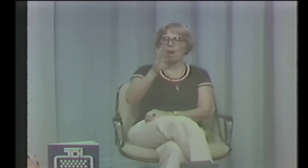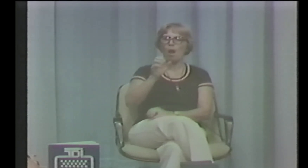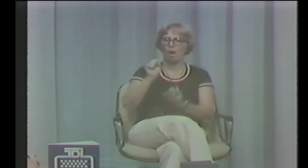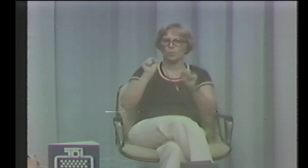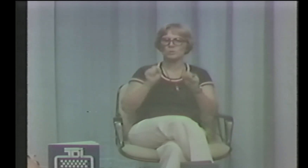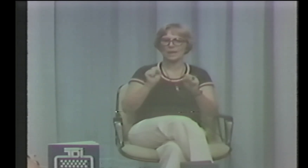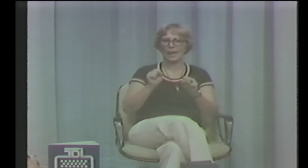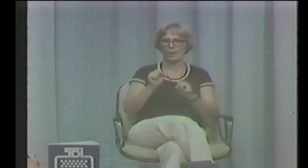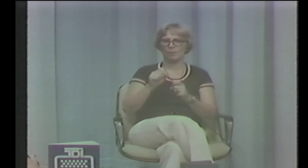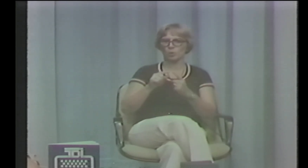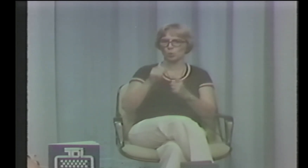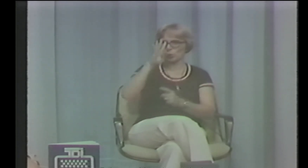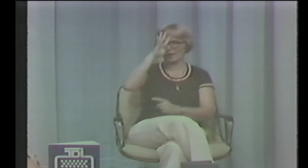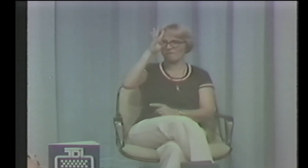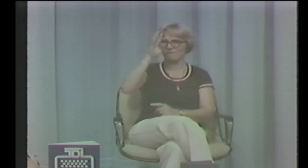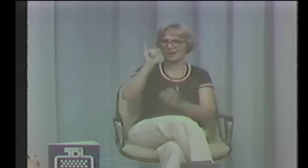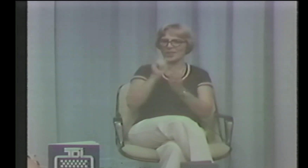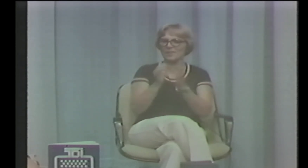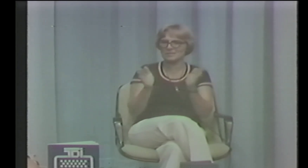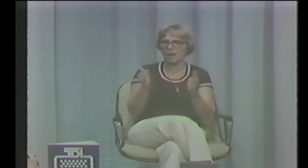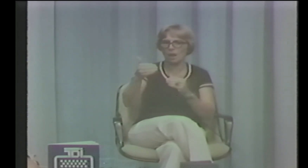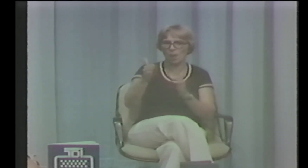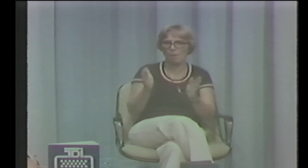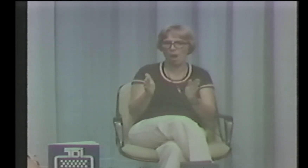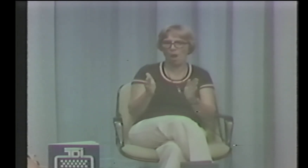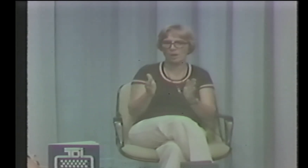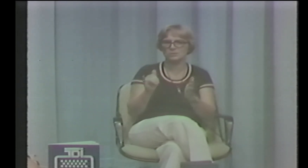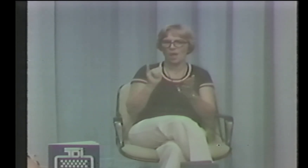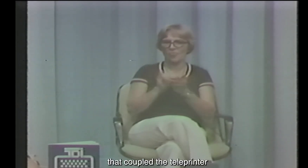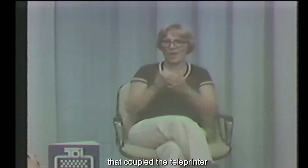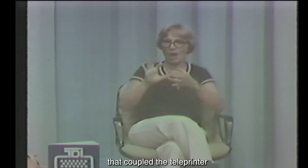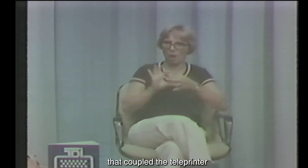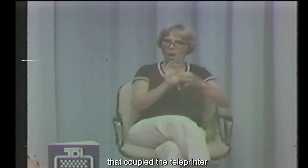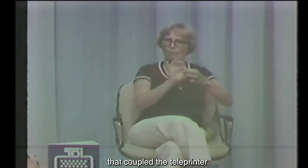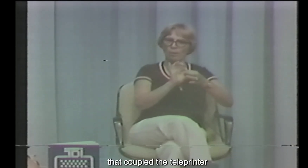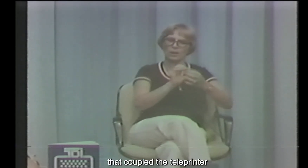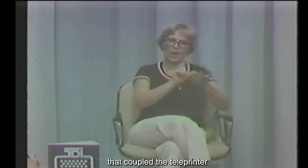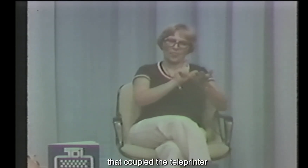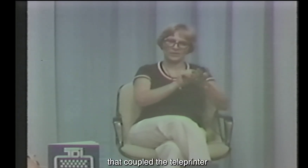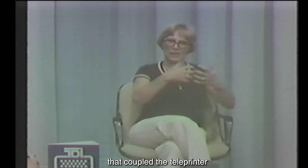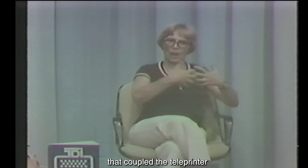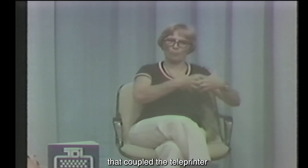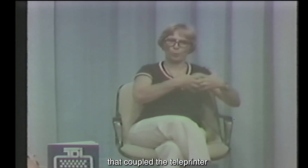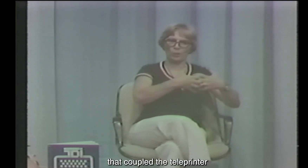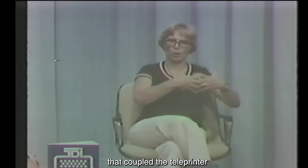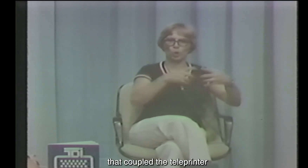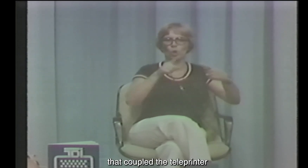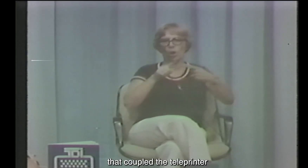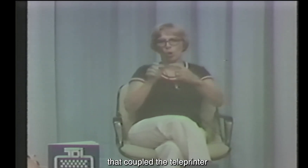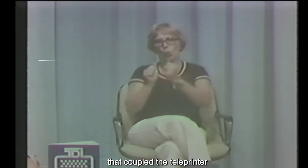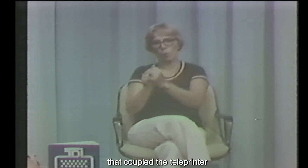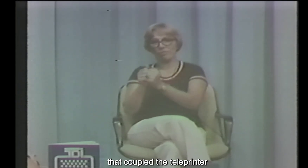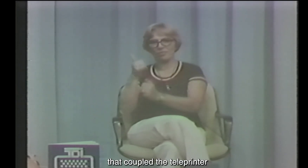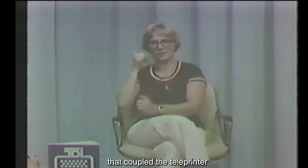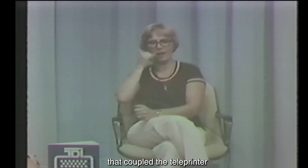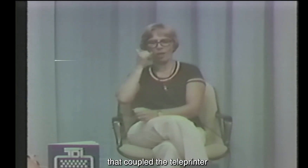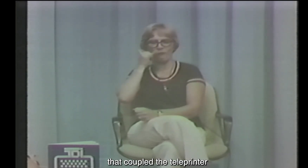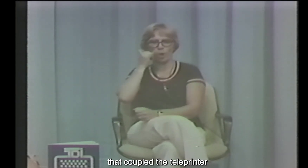Bob was able to invent the box that coupled the printer with the